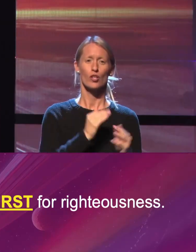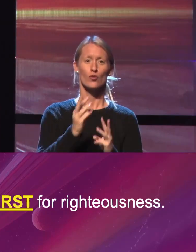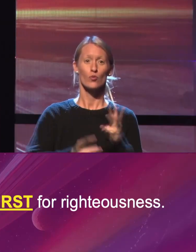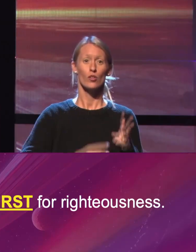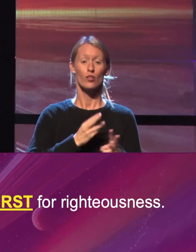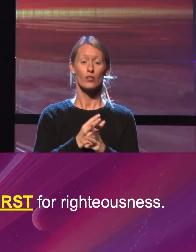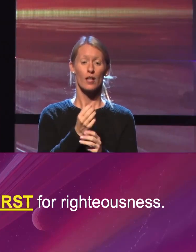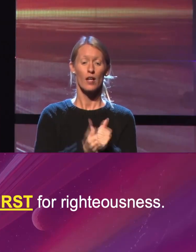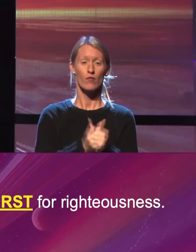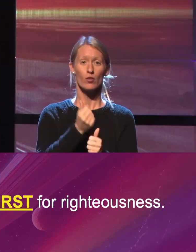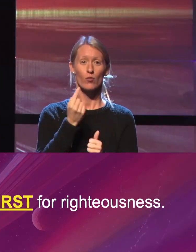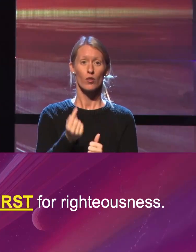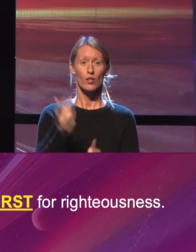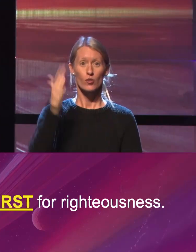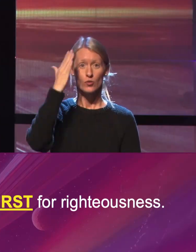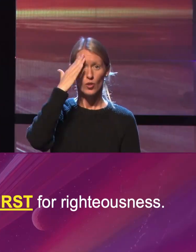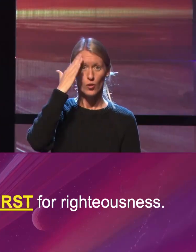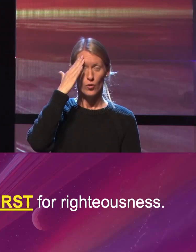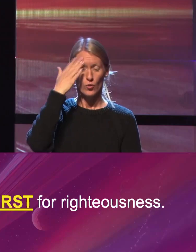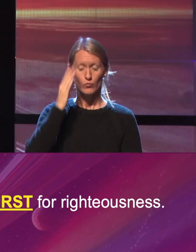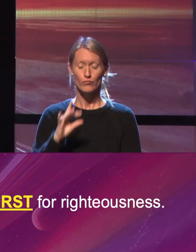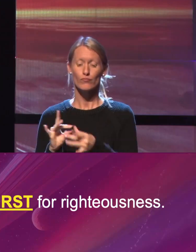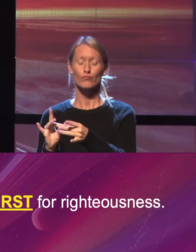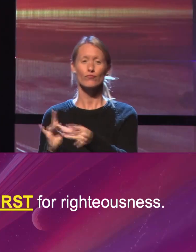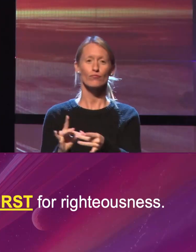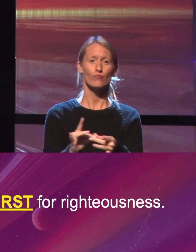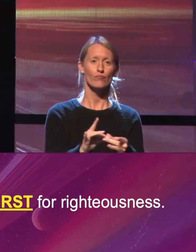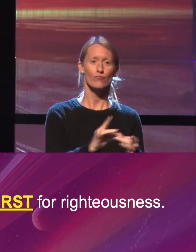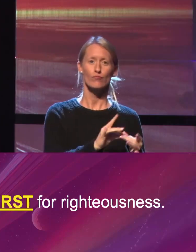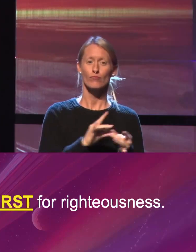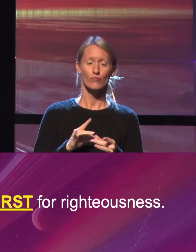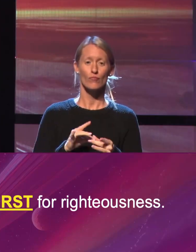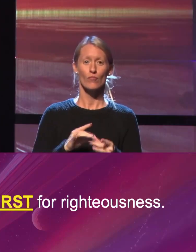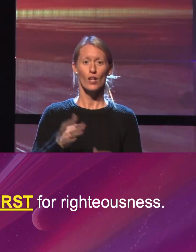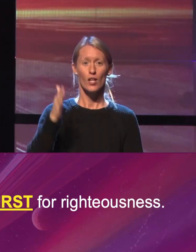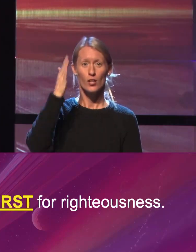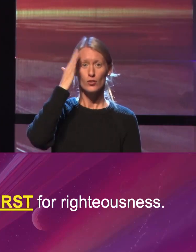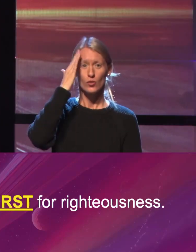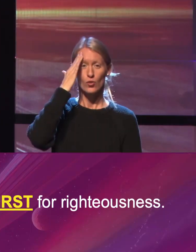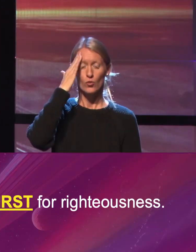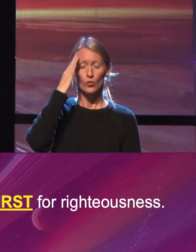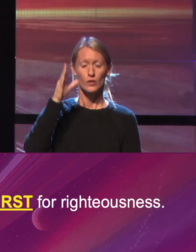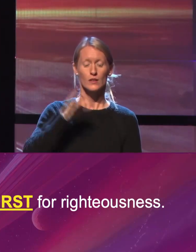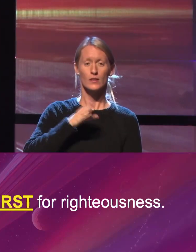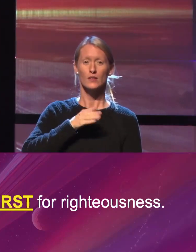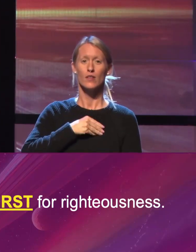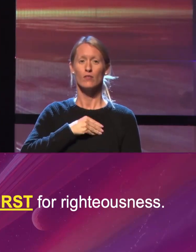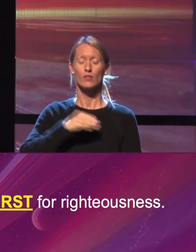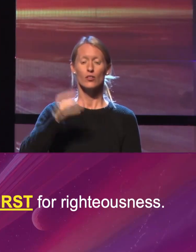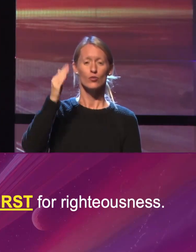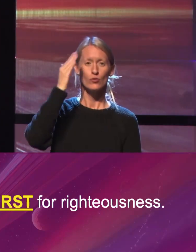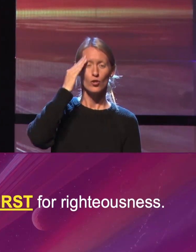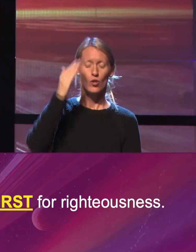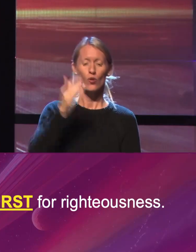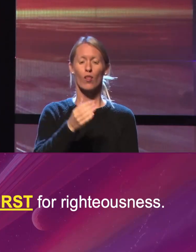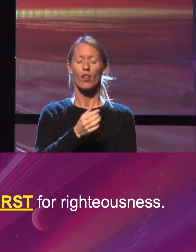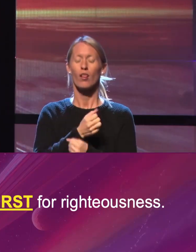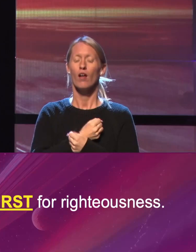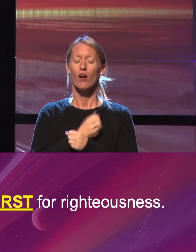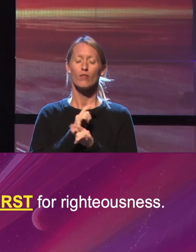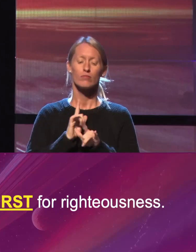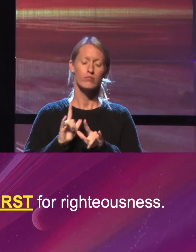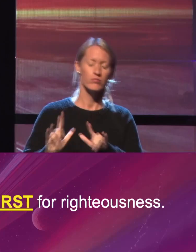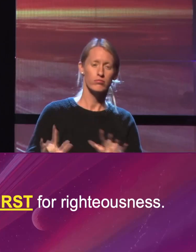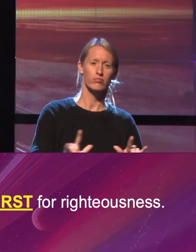where everyone knows their value, a world where everyone knows that they are fully loved, that they are fully known, where everyone knows that they